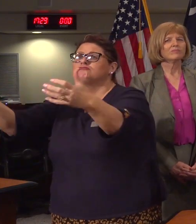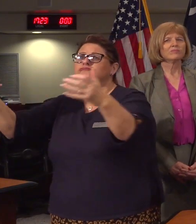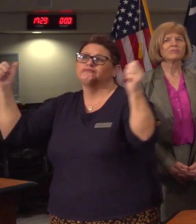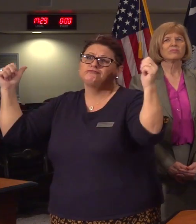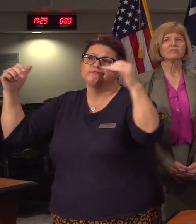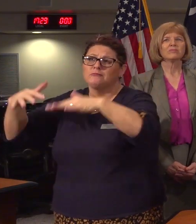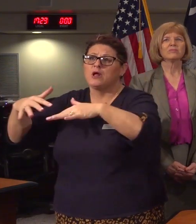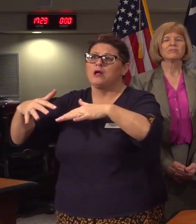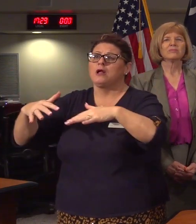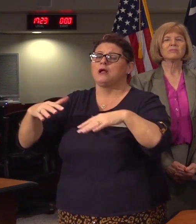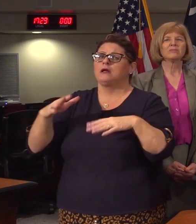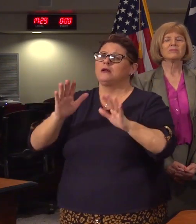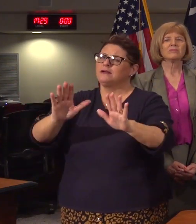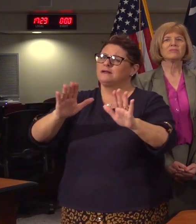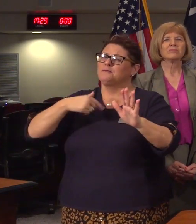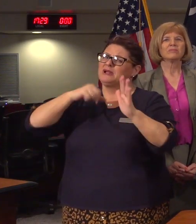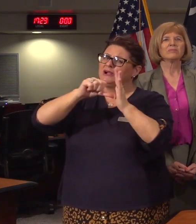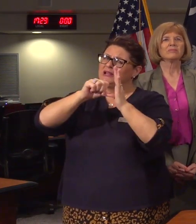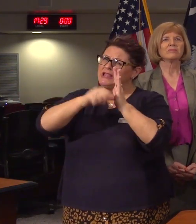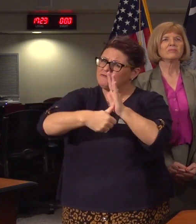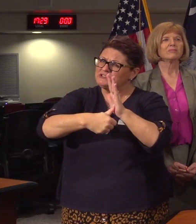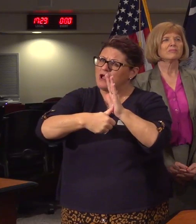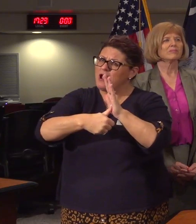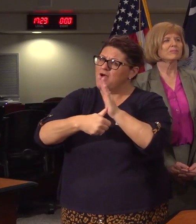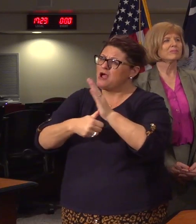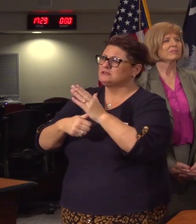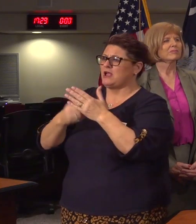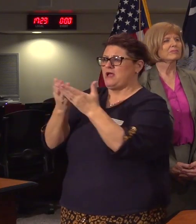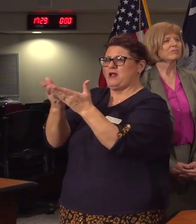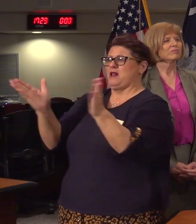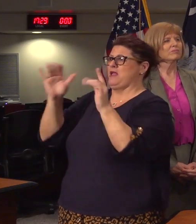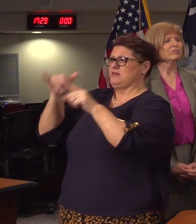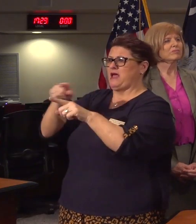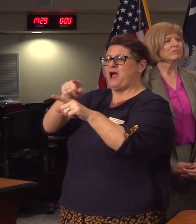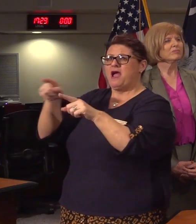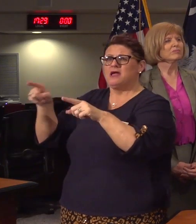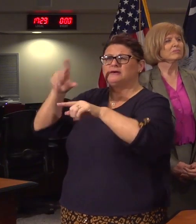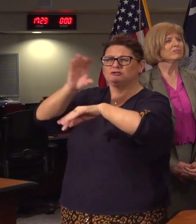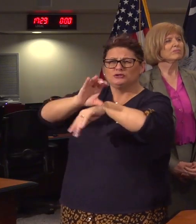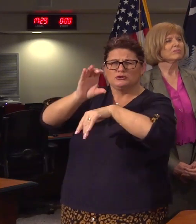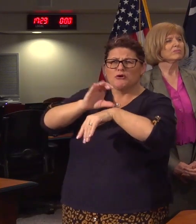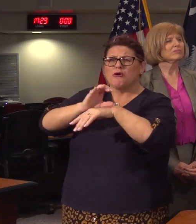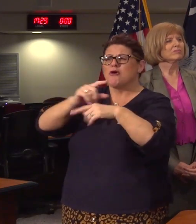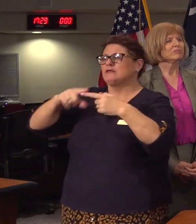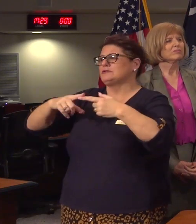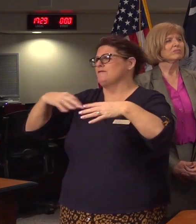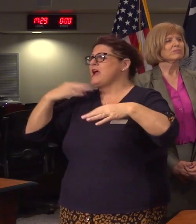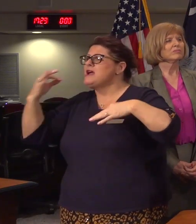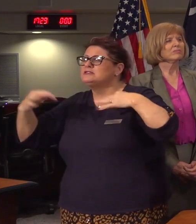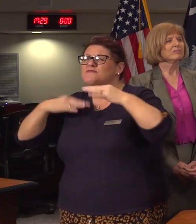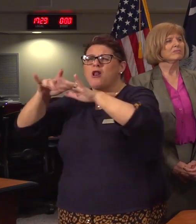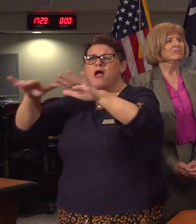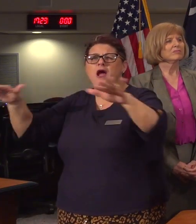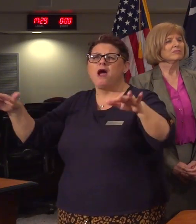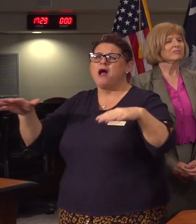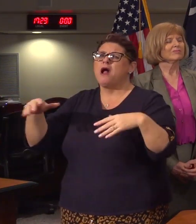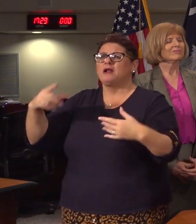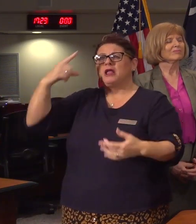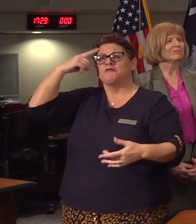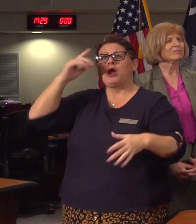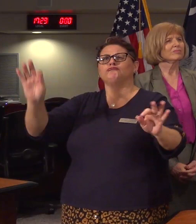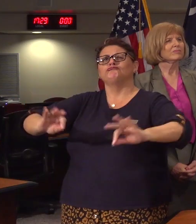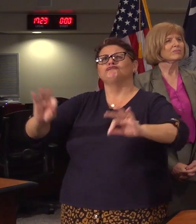school closures and the cancellation of larger gatherings and events, from church services to festivals, should not be taken